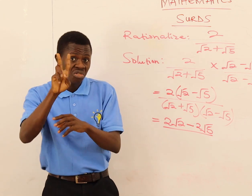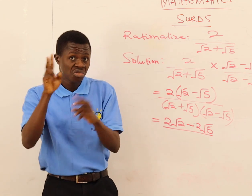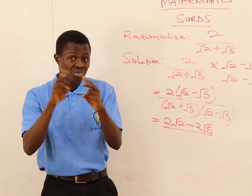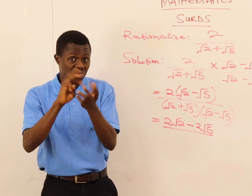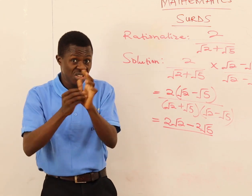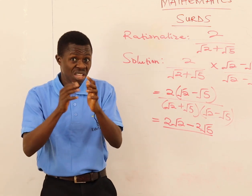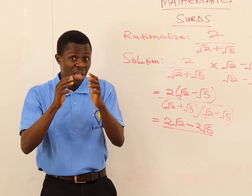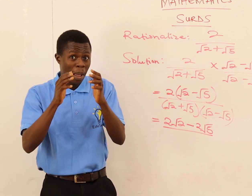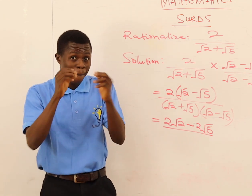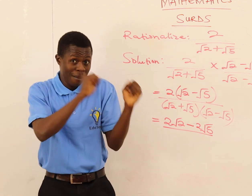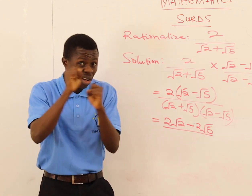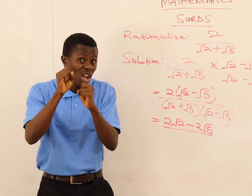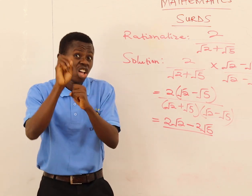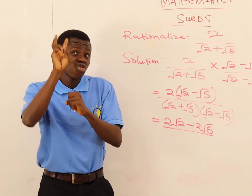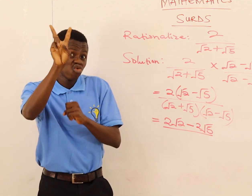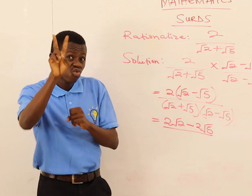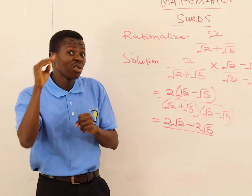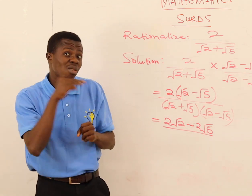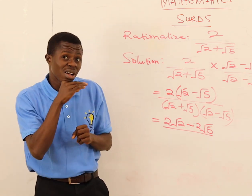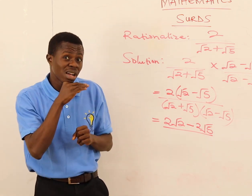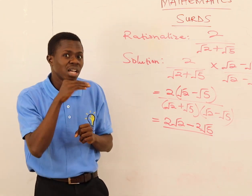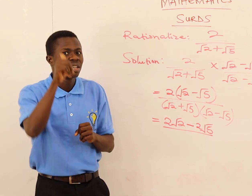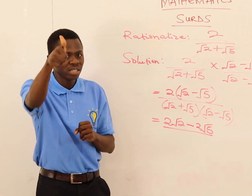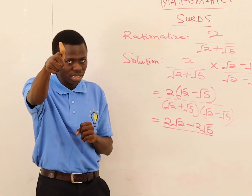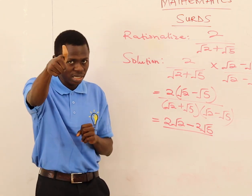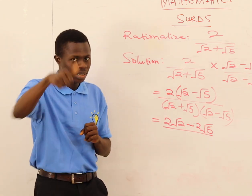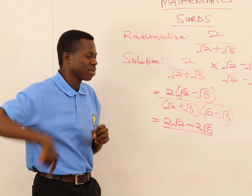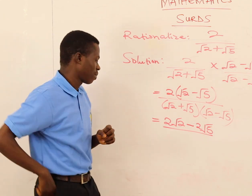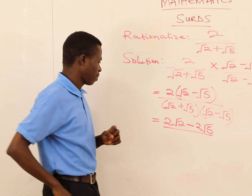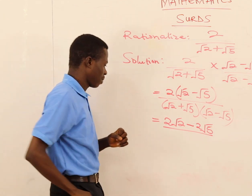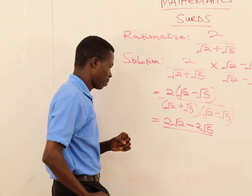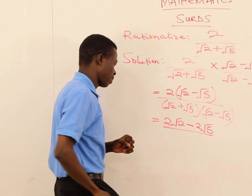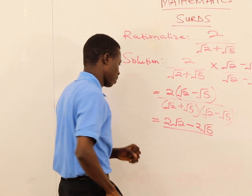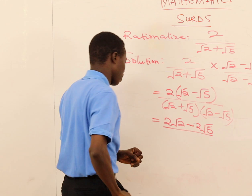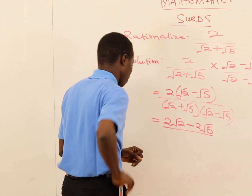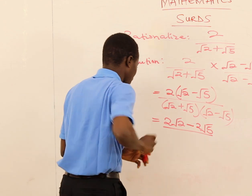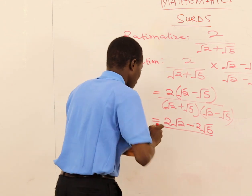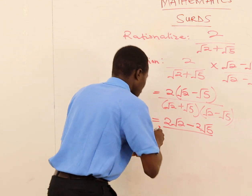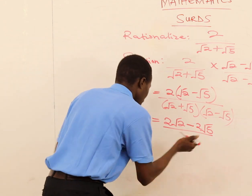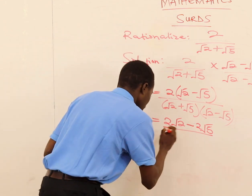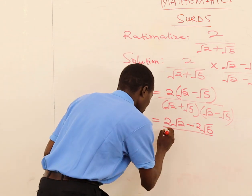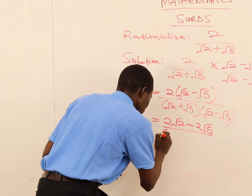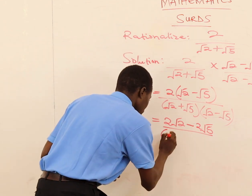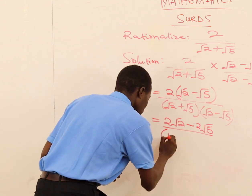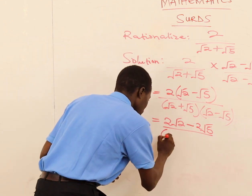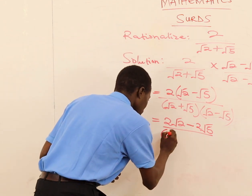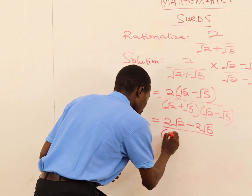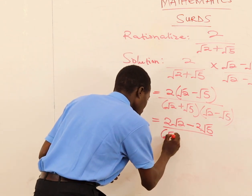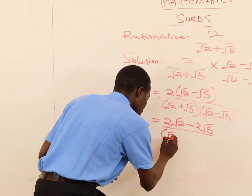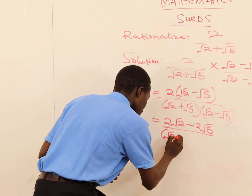denominator. So we have 2 square root 2 multiplying square root 2. So we know that it's going to give us square root 2 to the